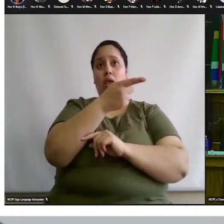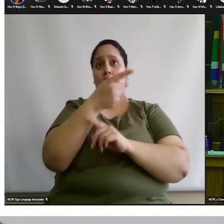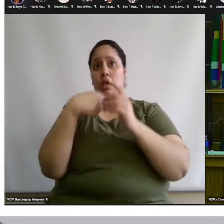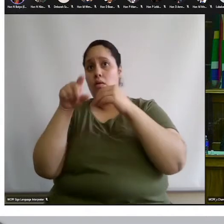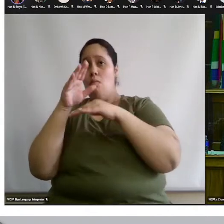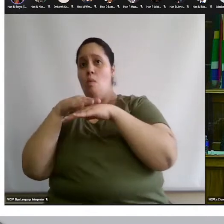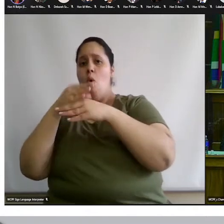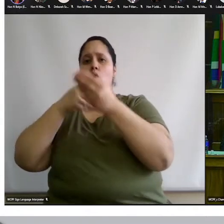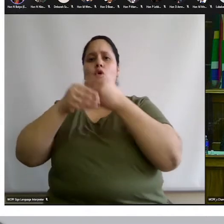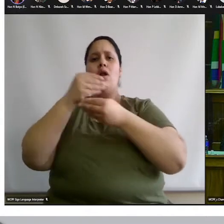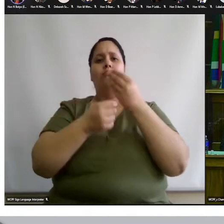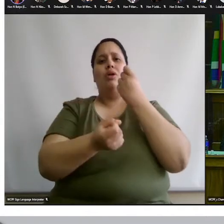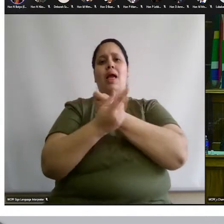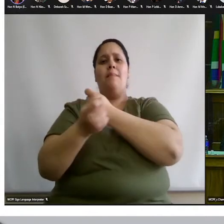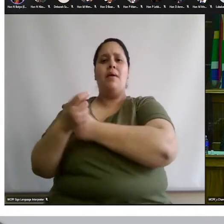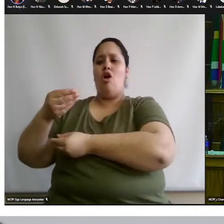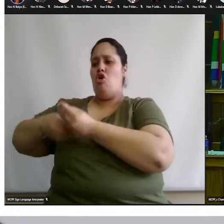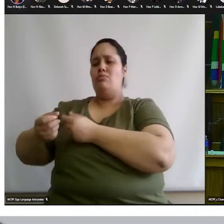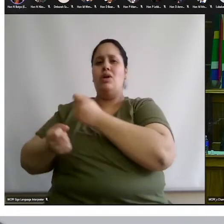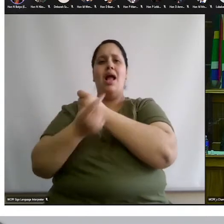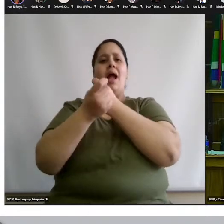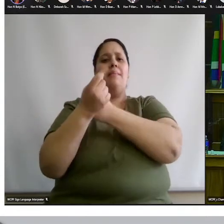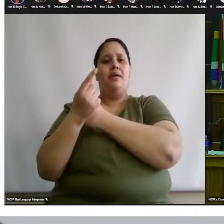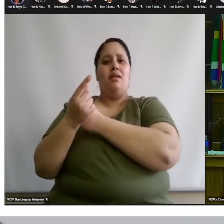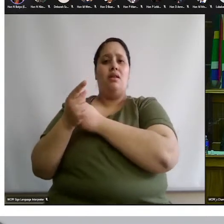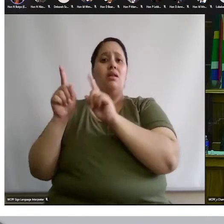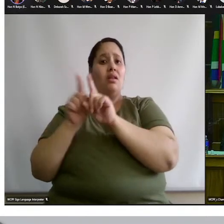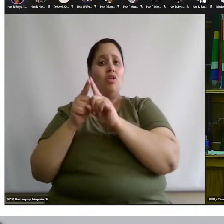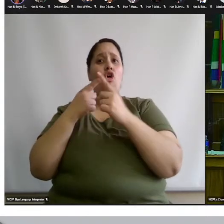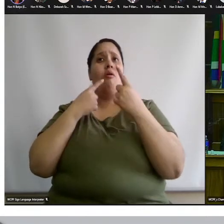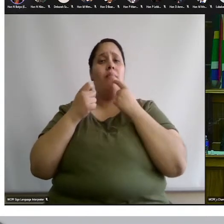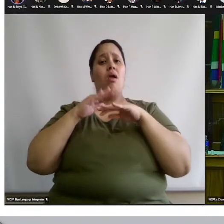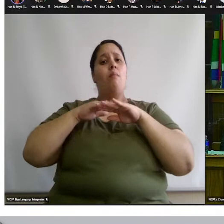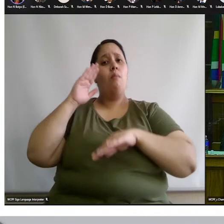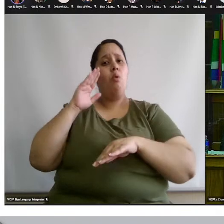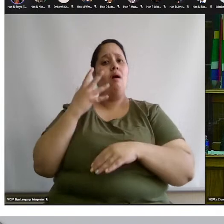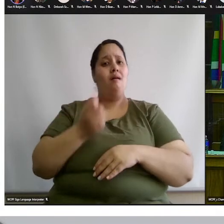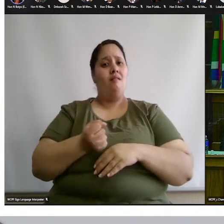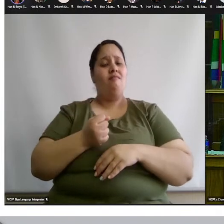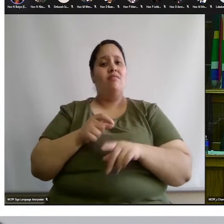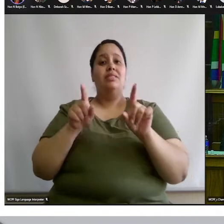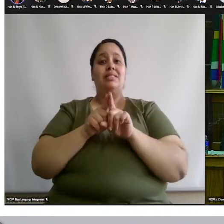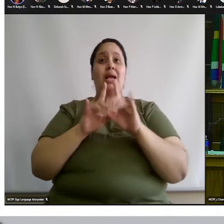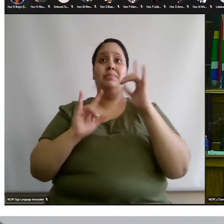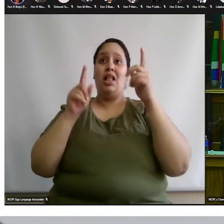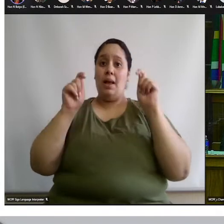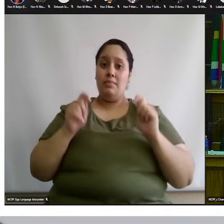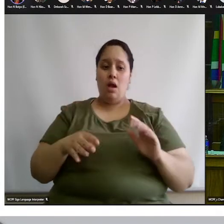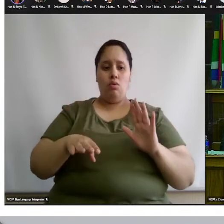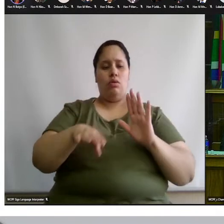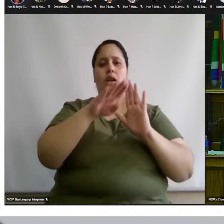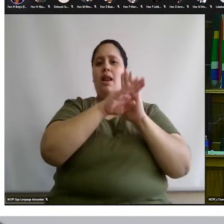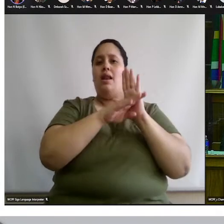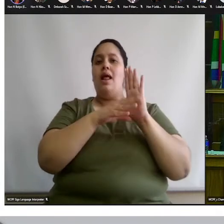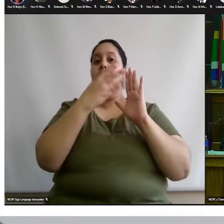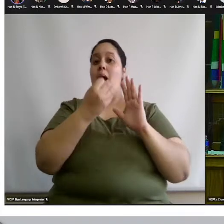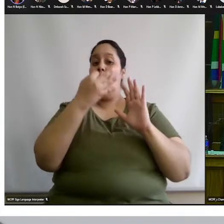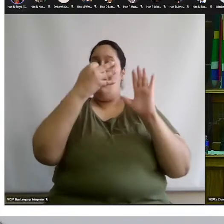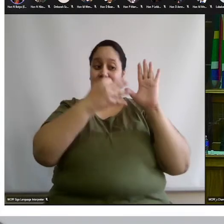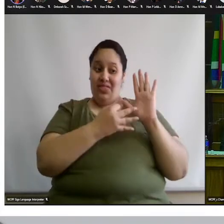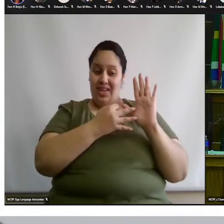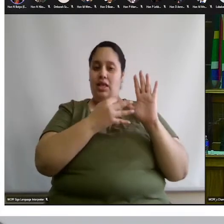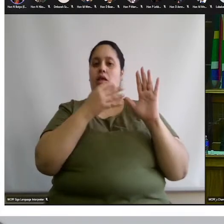corruption complaints by the whistleblowers. The city is also listed as third when it comes to the number of corruption